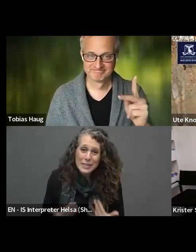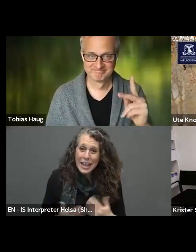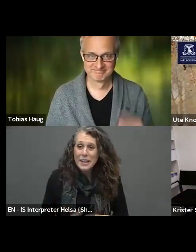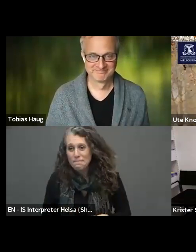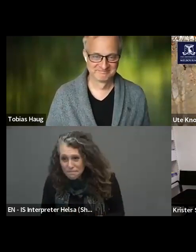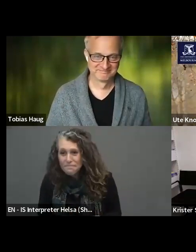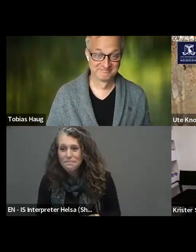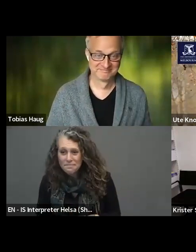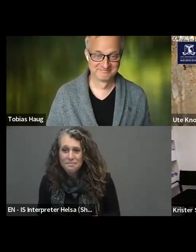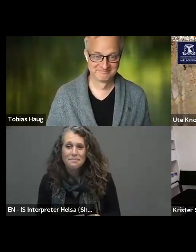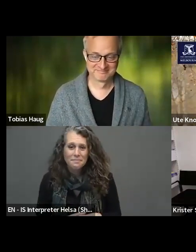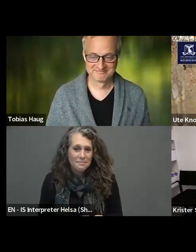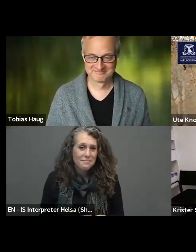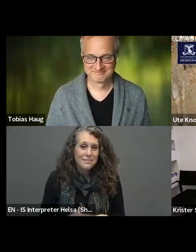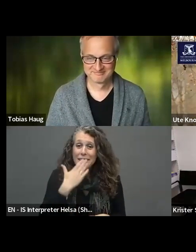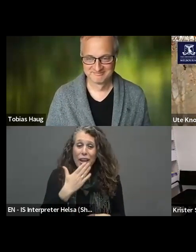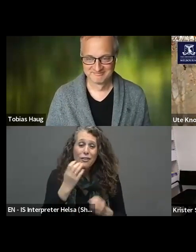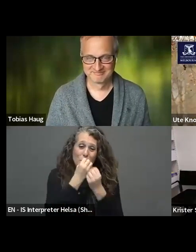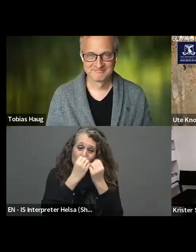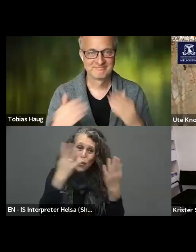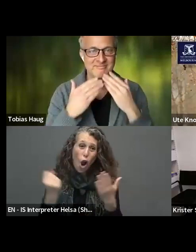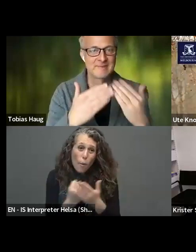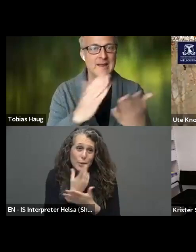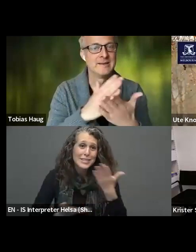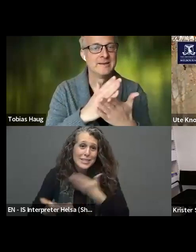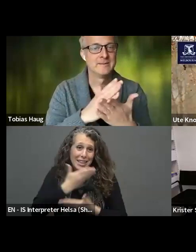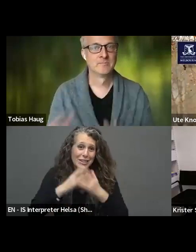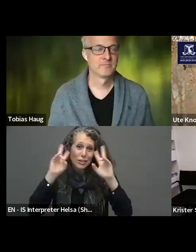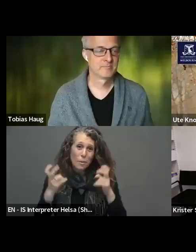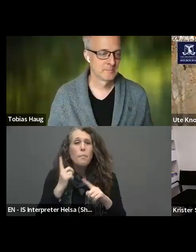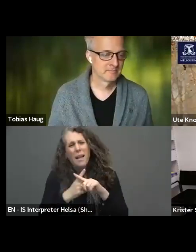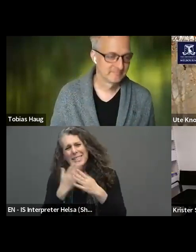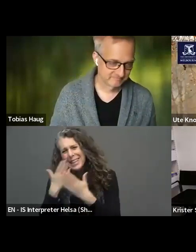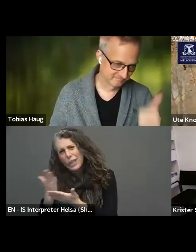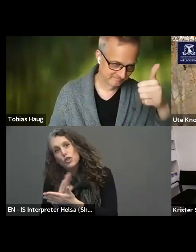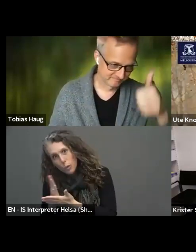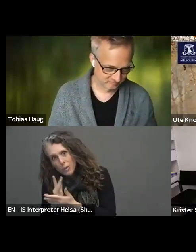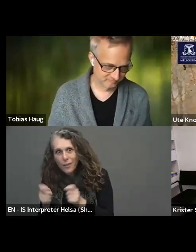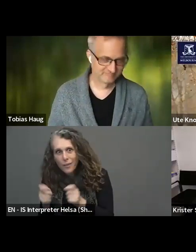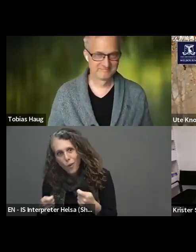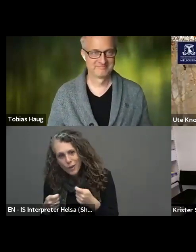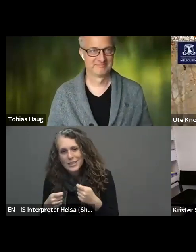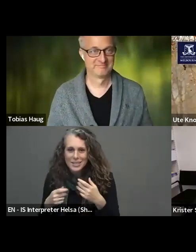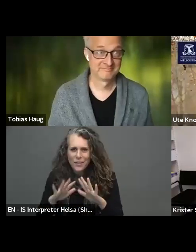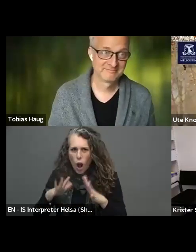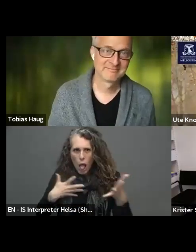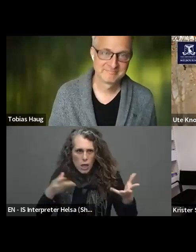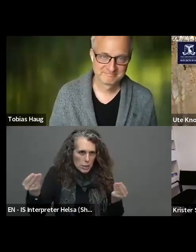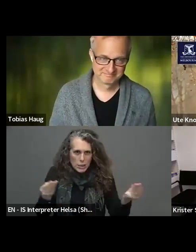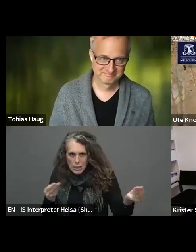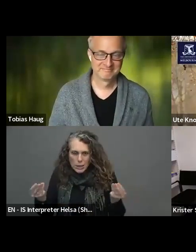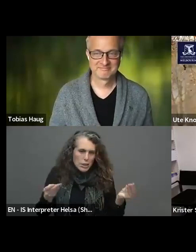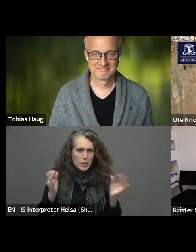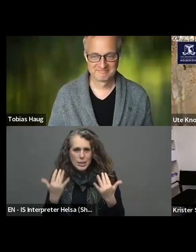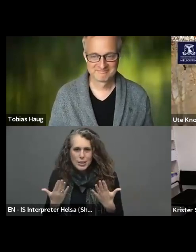this wonderful chance to discuss this topic. Thank you to the interpreters, of course, for all the mediation work they've done.